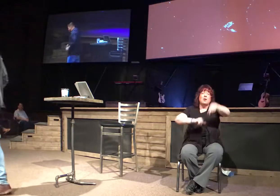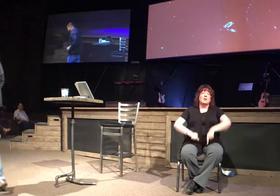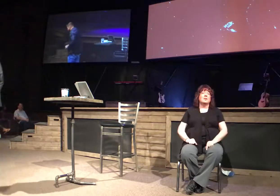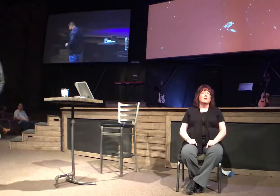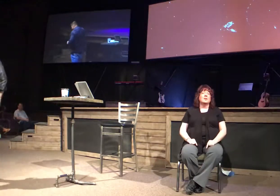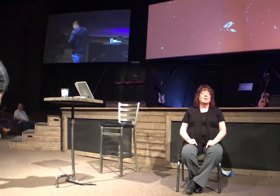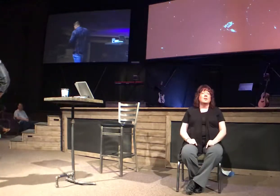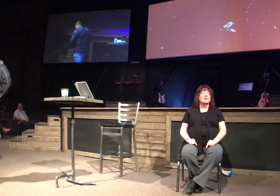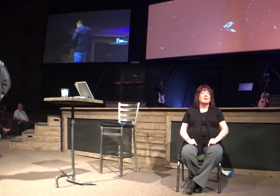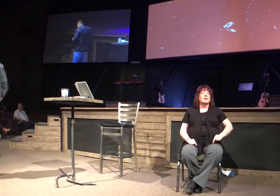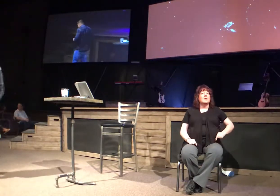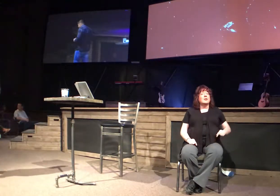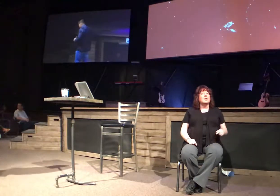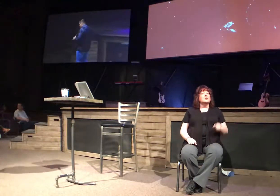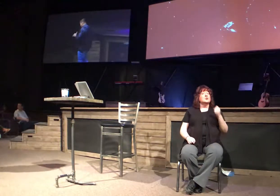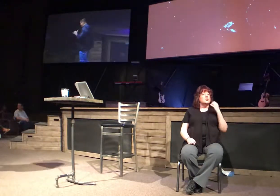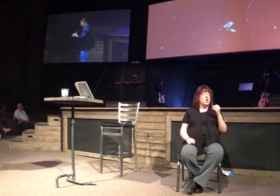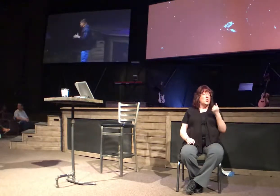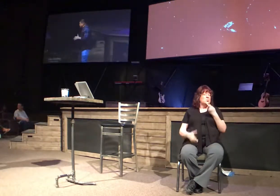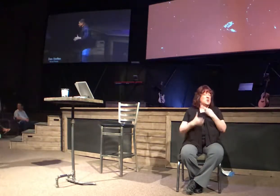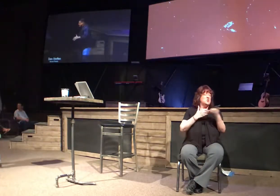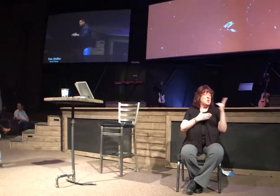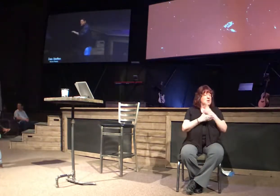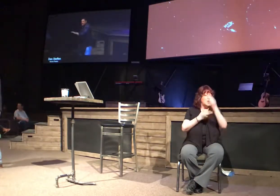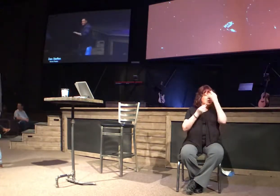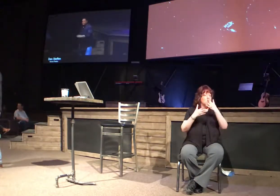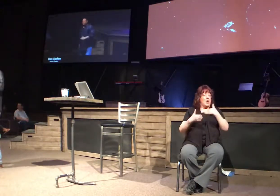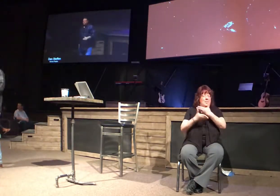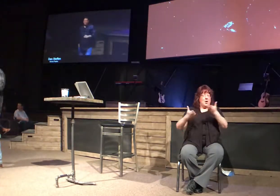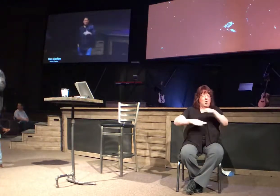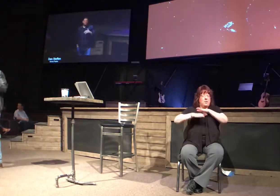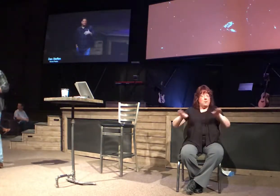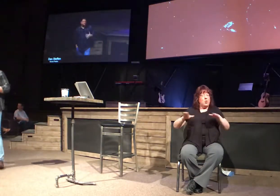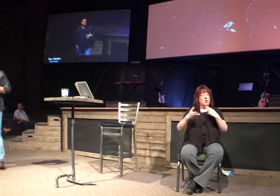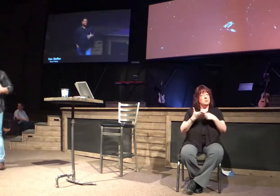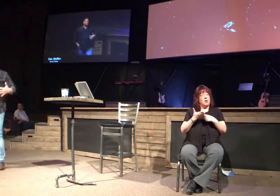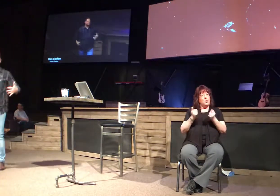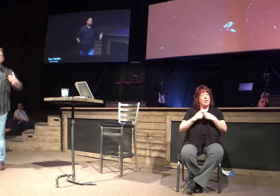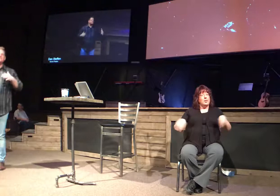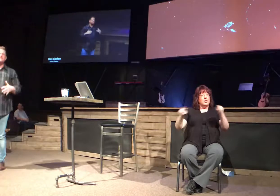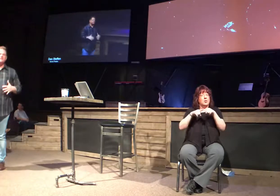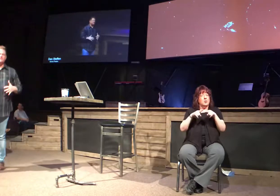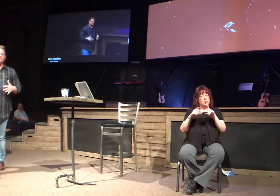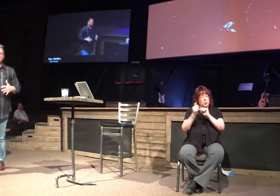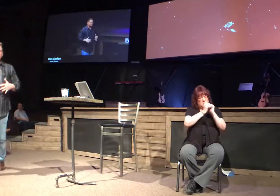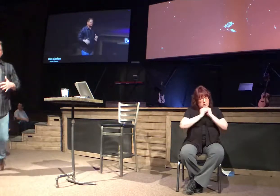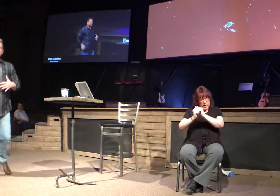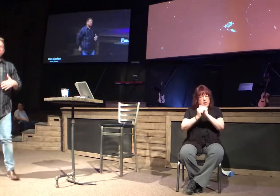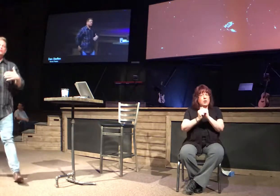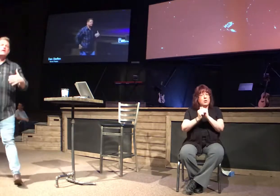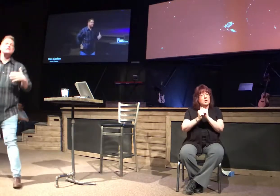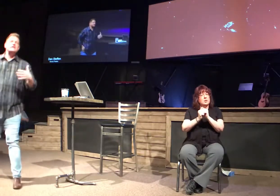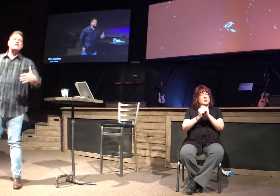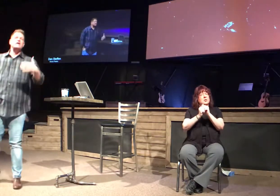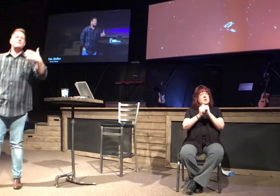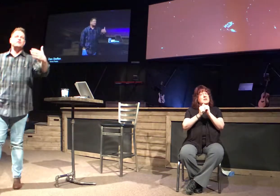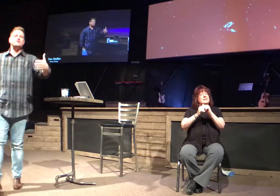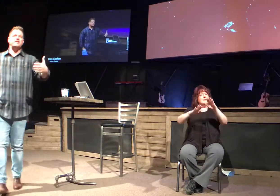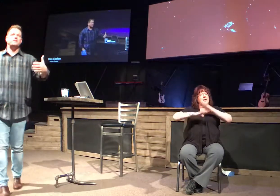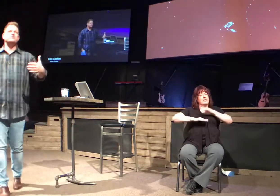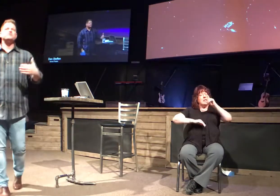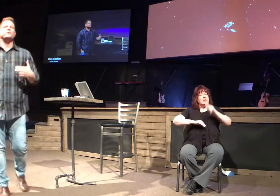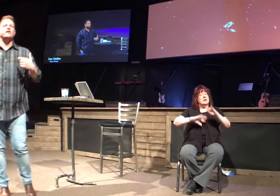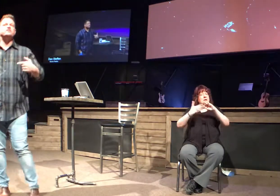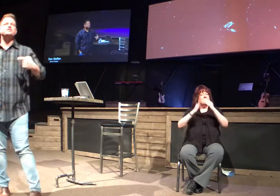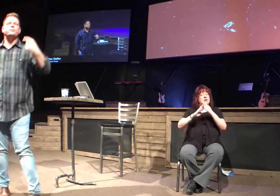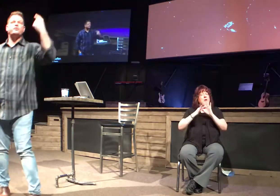well. So a couple weeks ago, I told you I was going to be down here on the floor talking with you because we're in this together to meet the great need of our